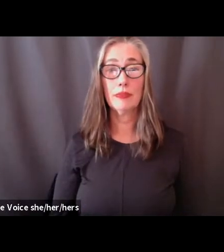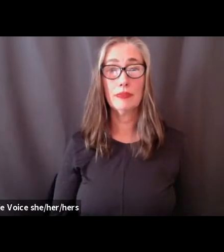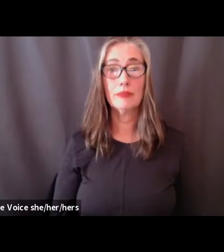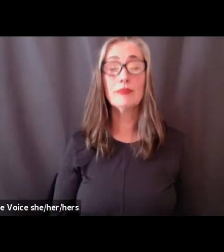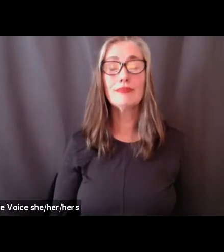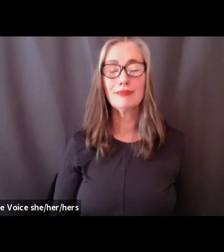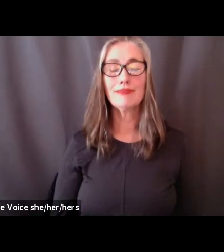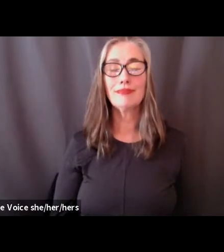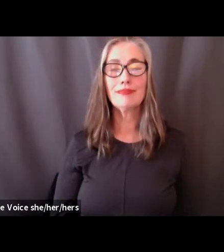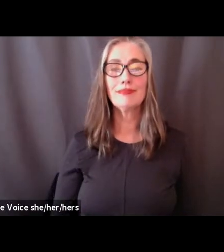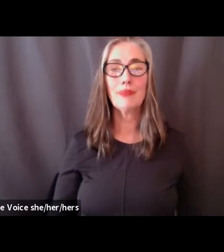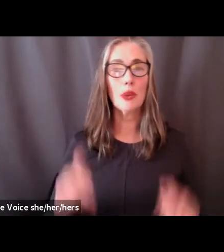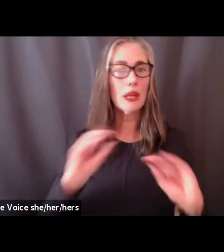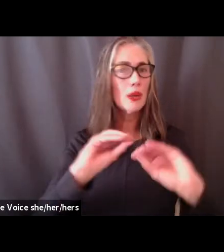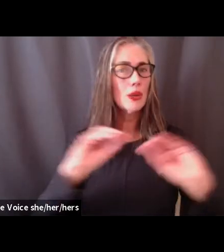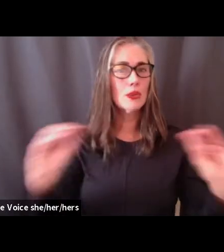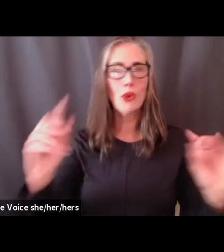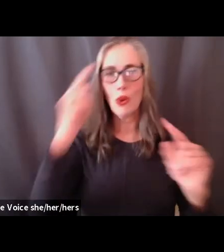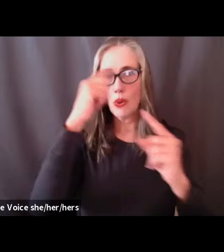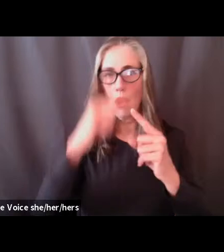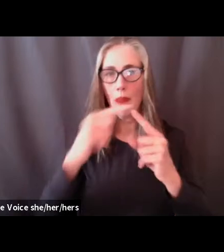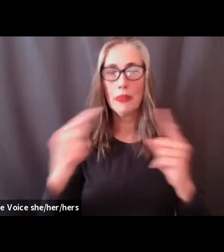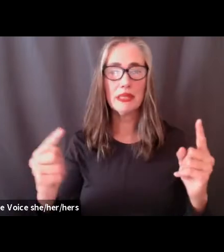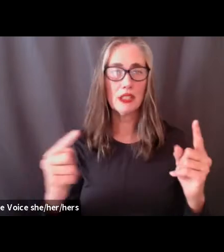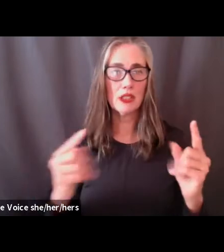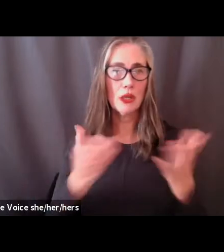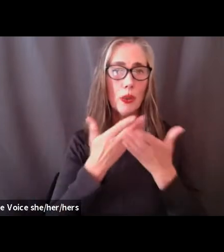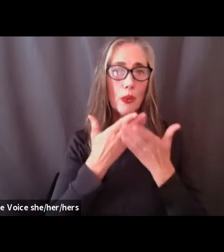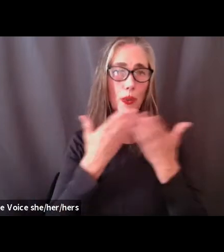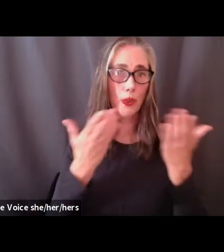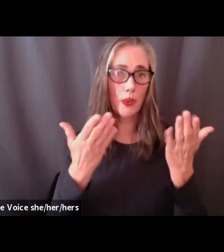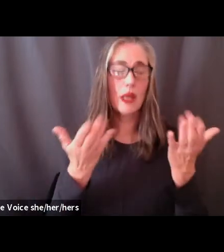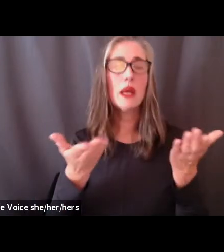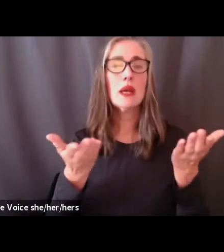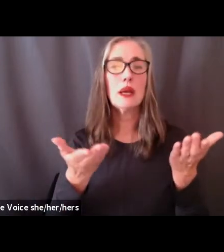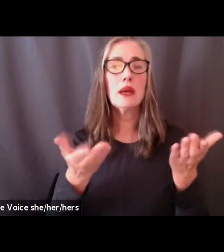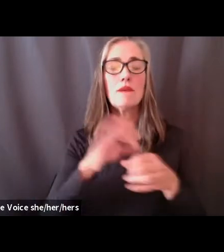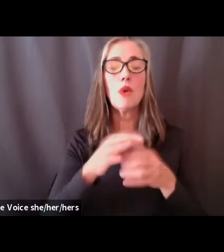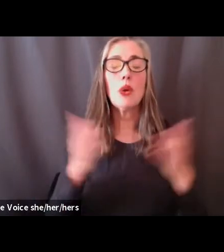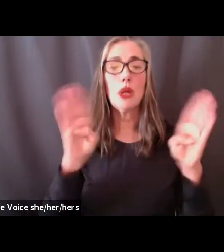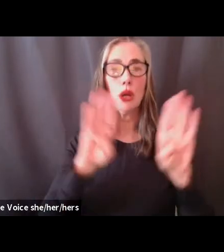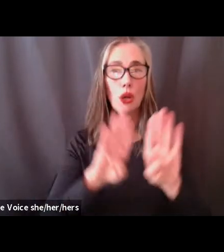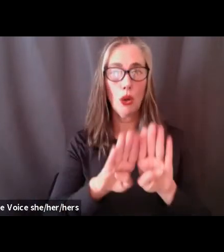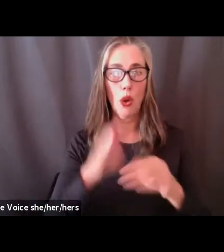Okay, seeing no opposition, we can go ahead and close voting.